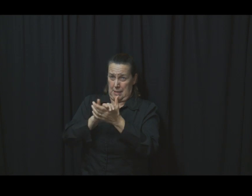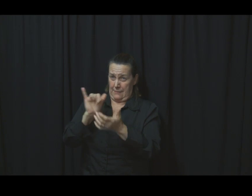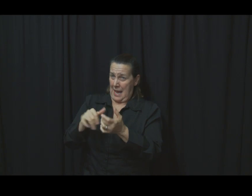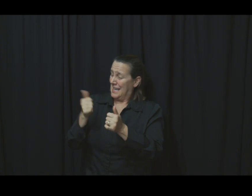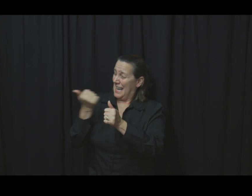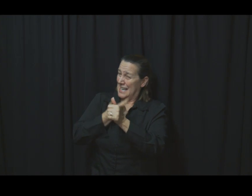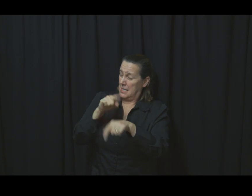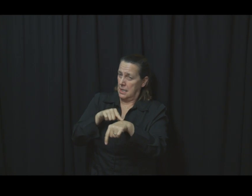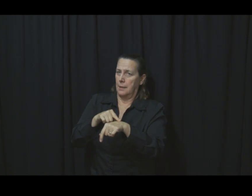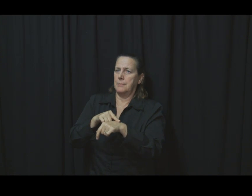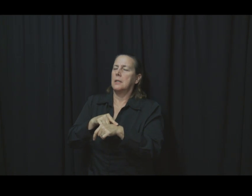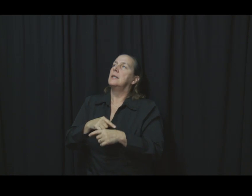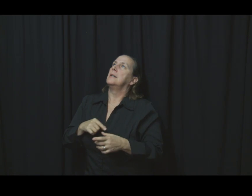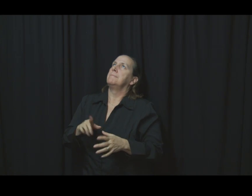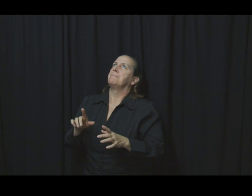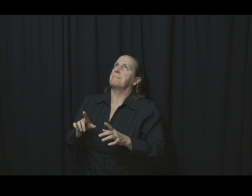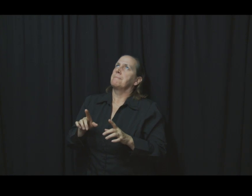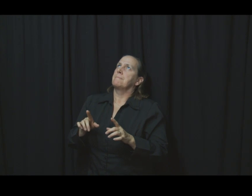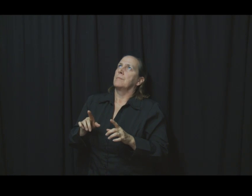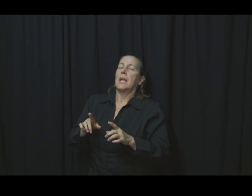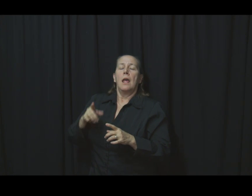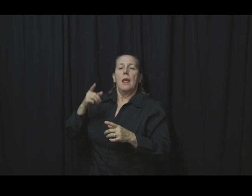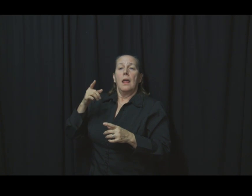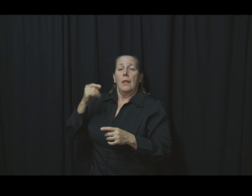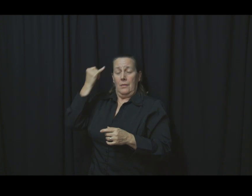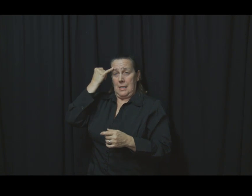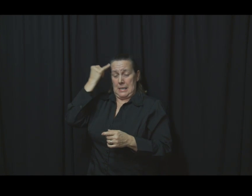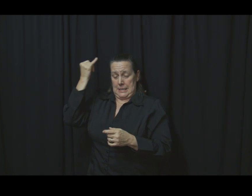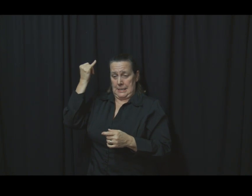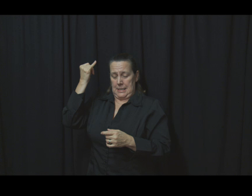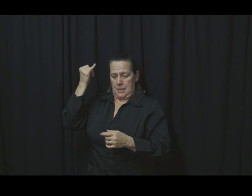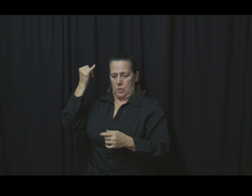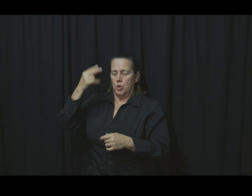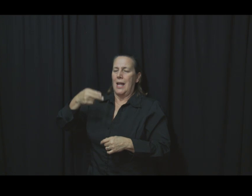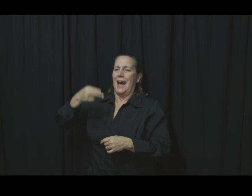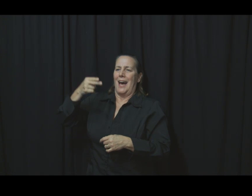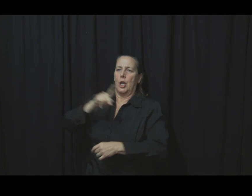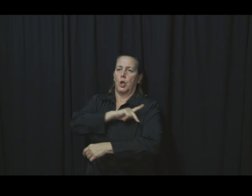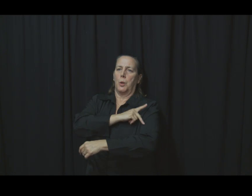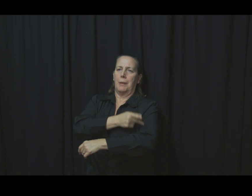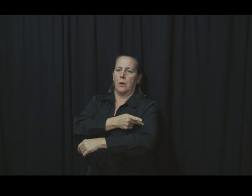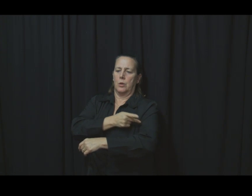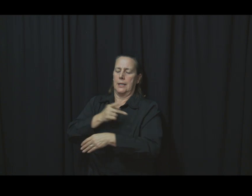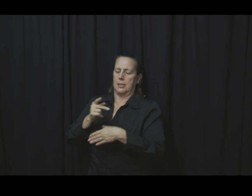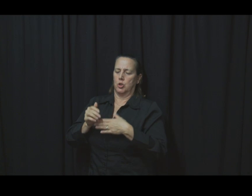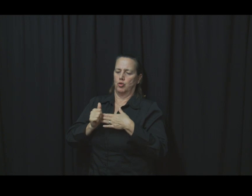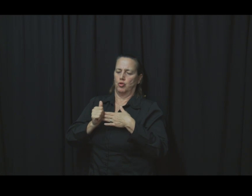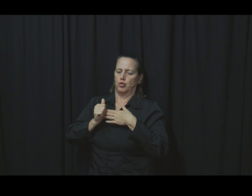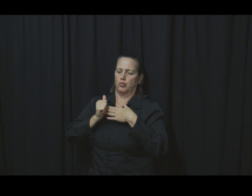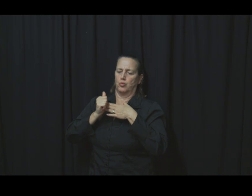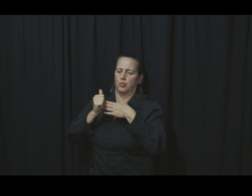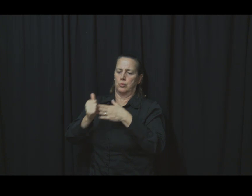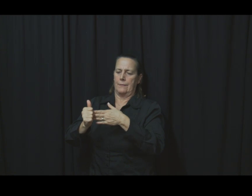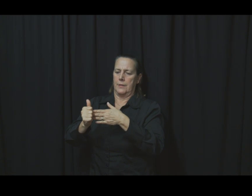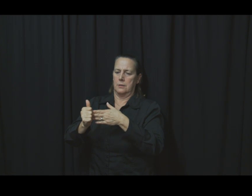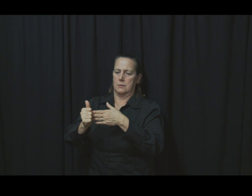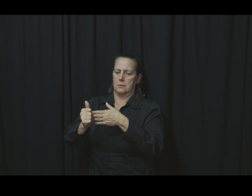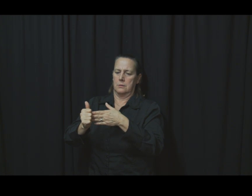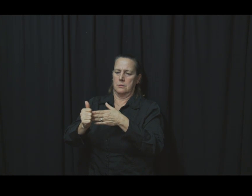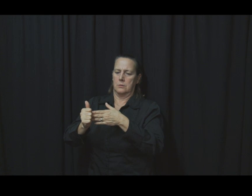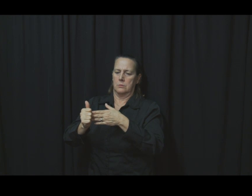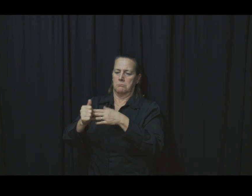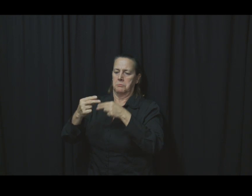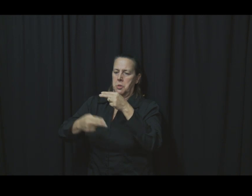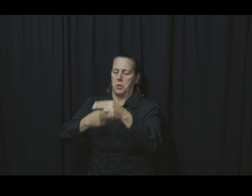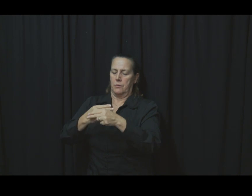idea that there's a higher power that has driven the course of the events in the universe and our